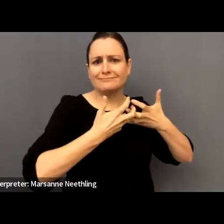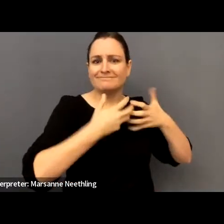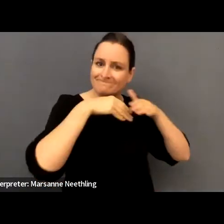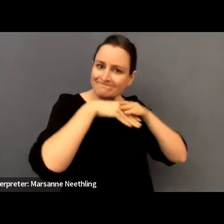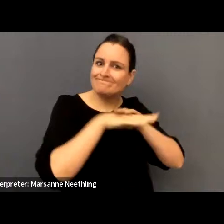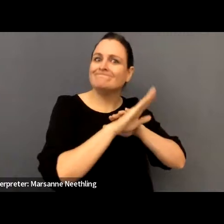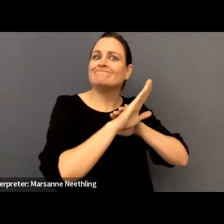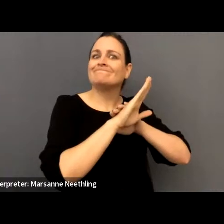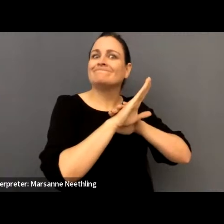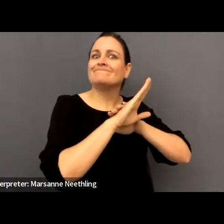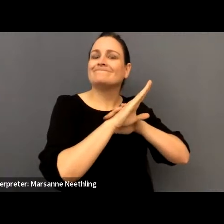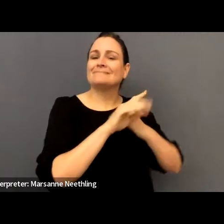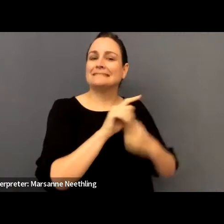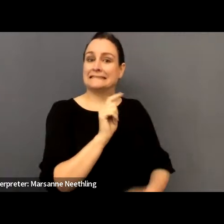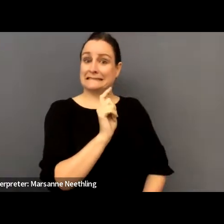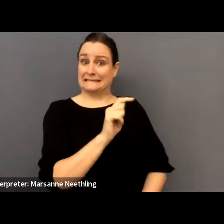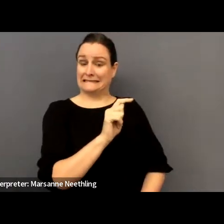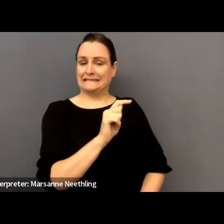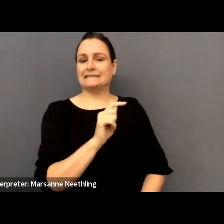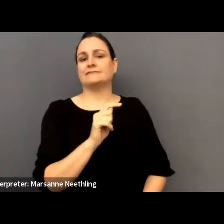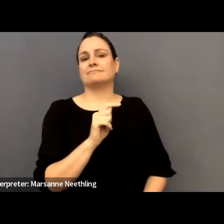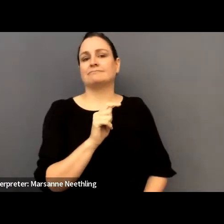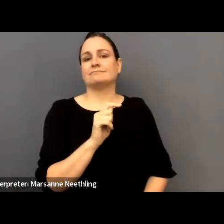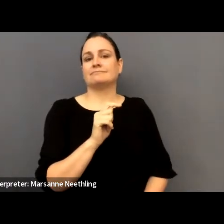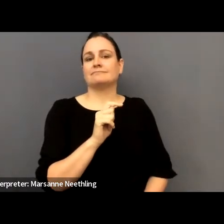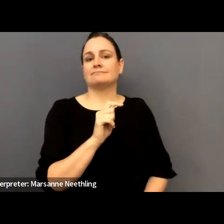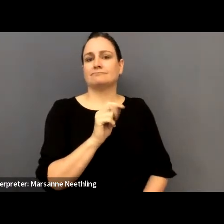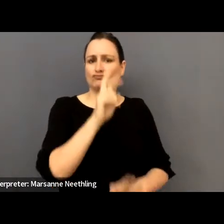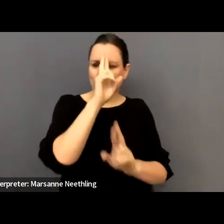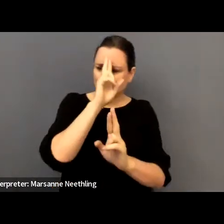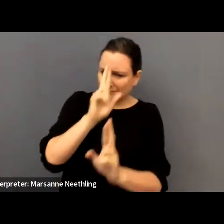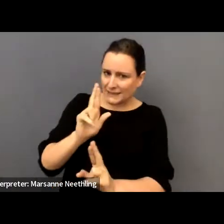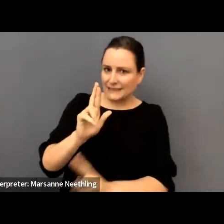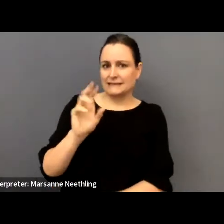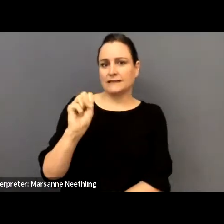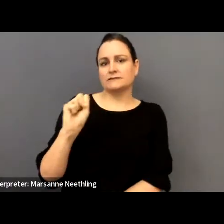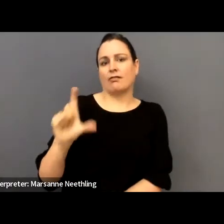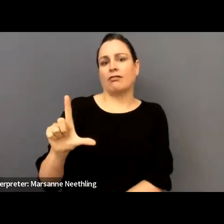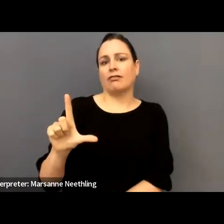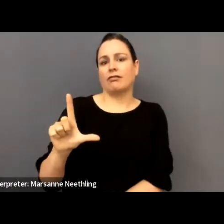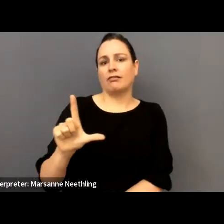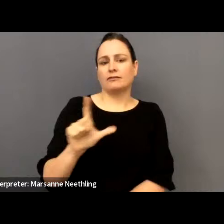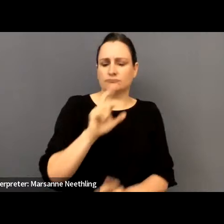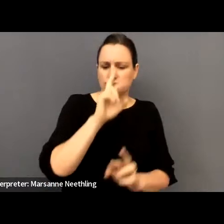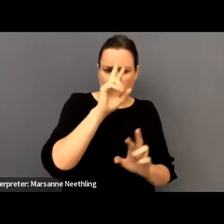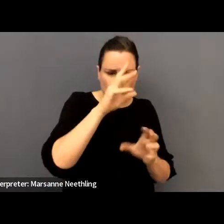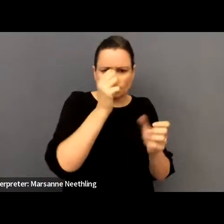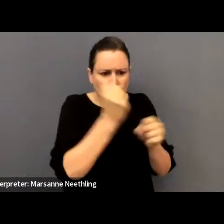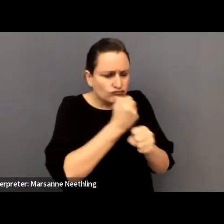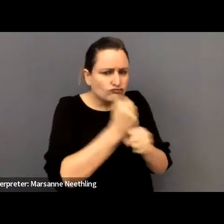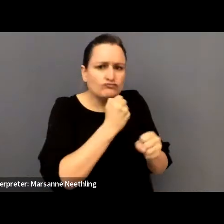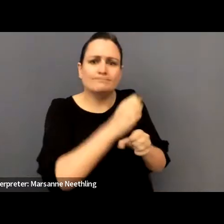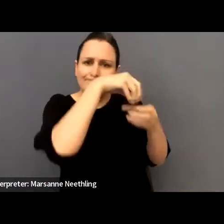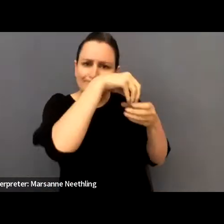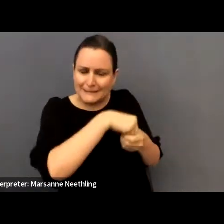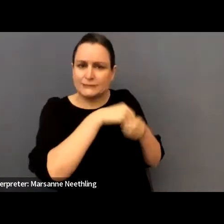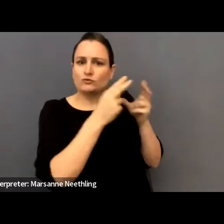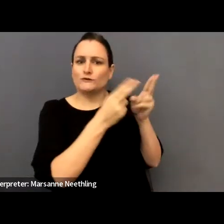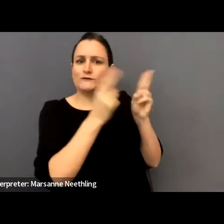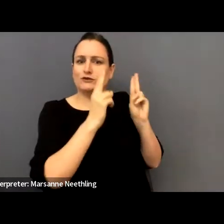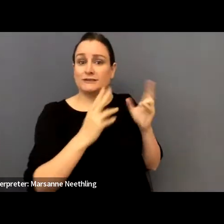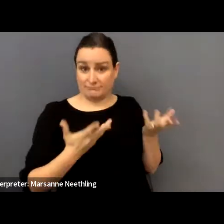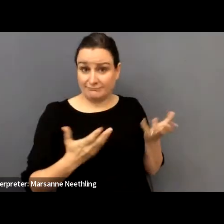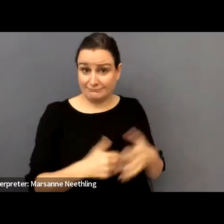South African Sign Language is respected and embedded within the higher education space? And the